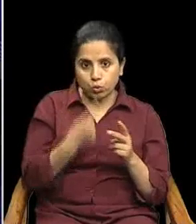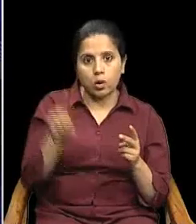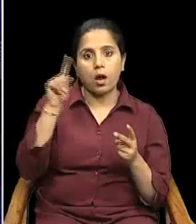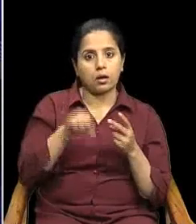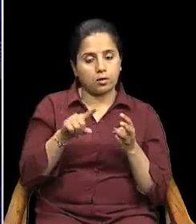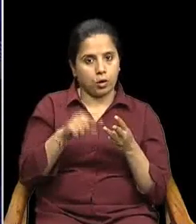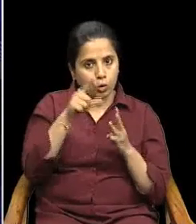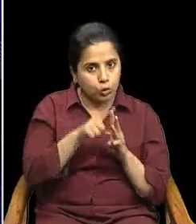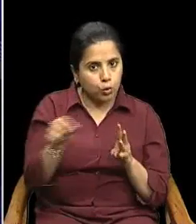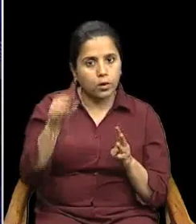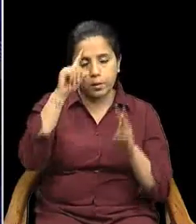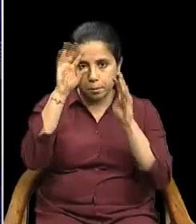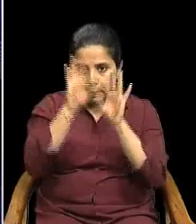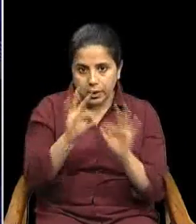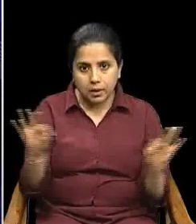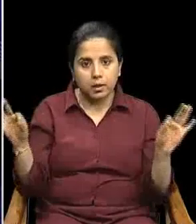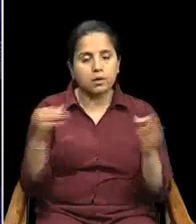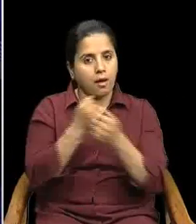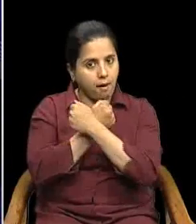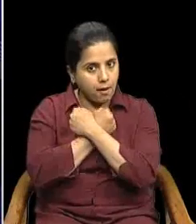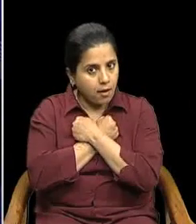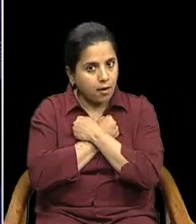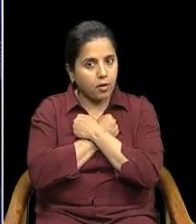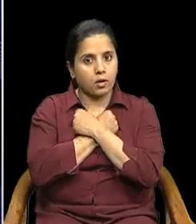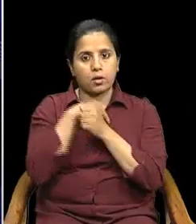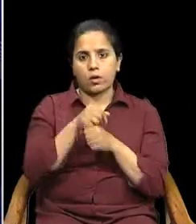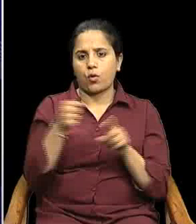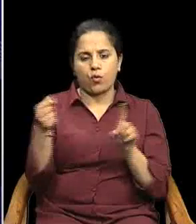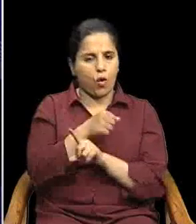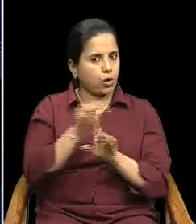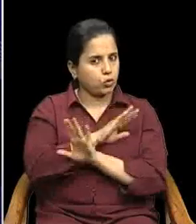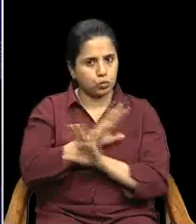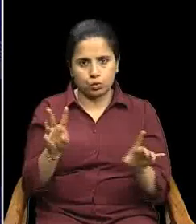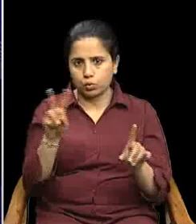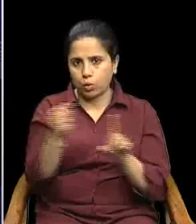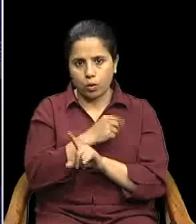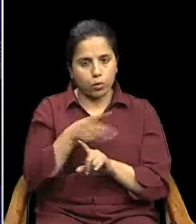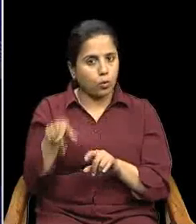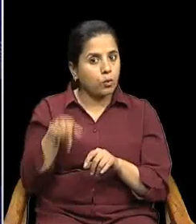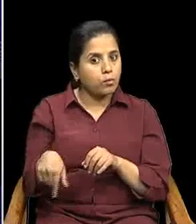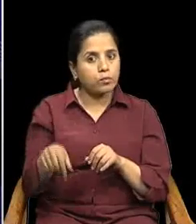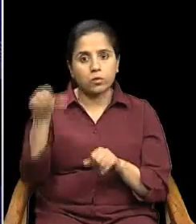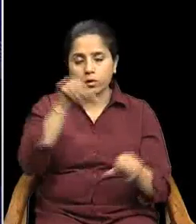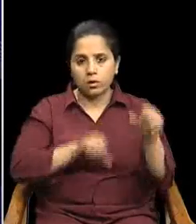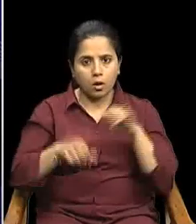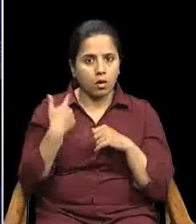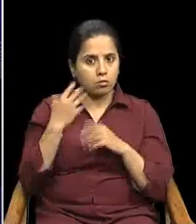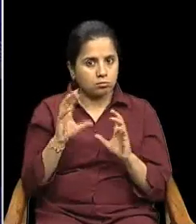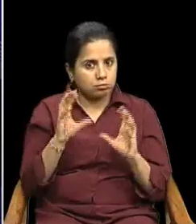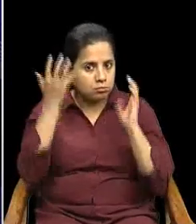conduct, peace, love, non-violence, scientific temper and